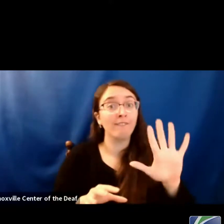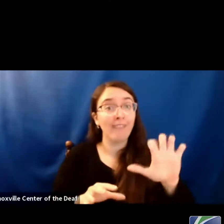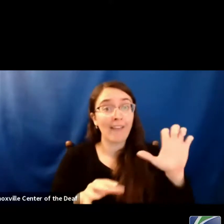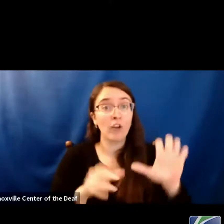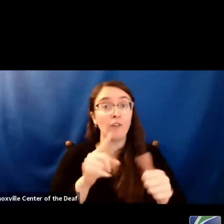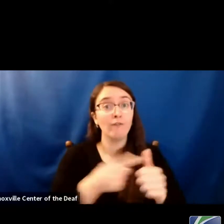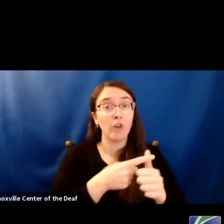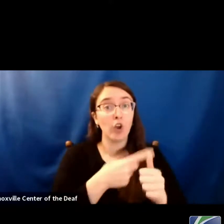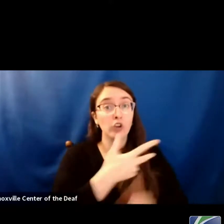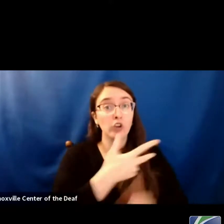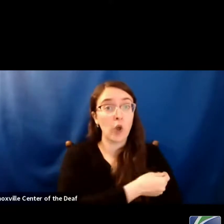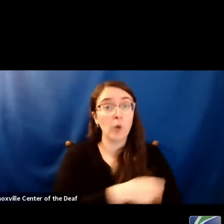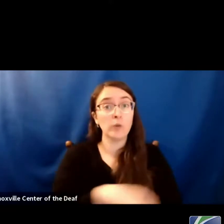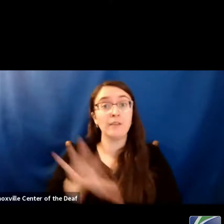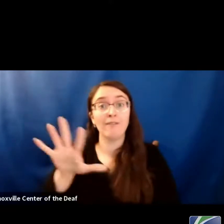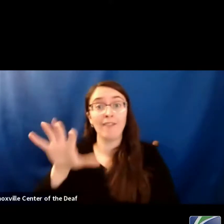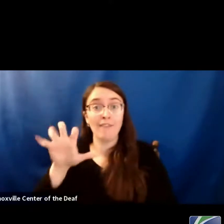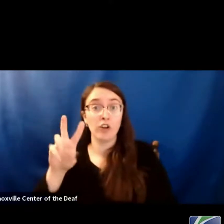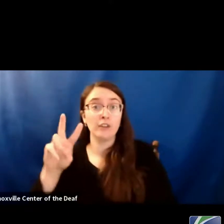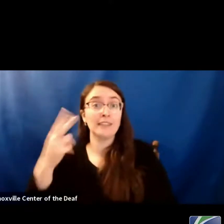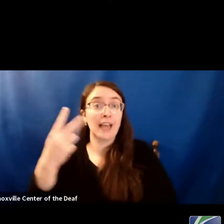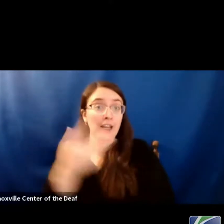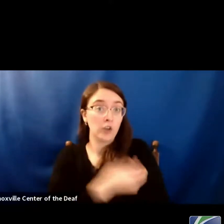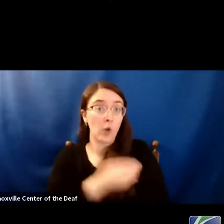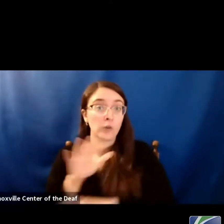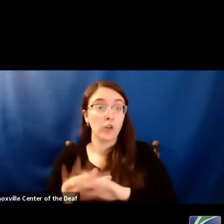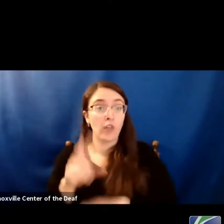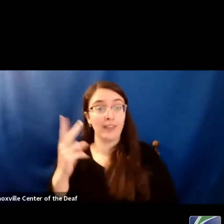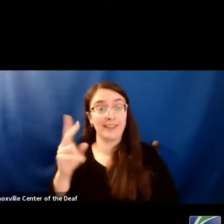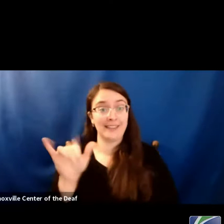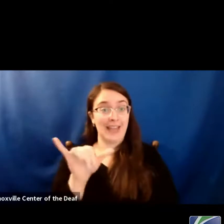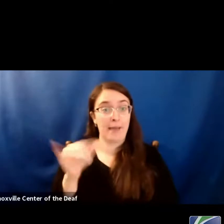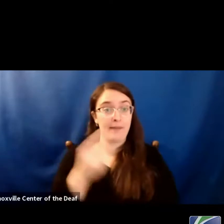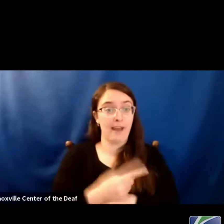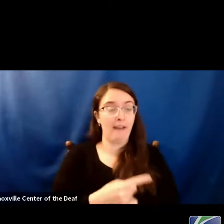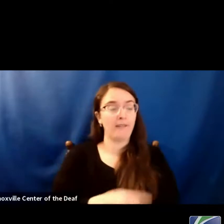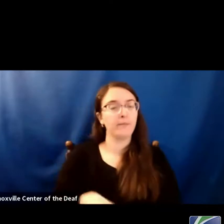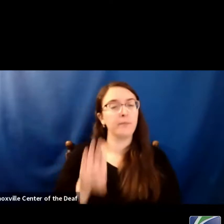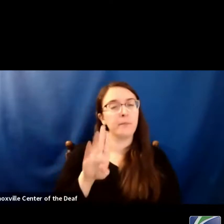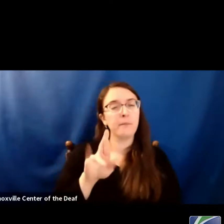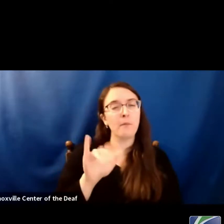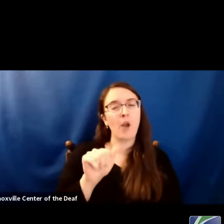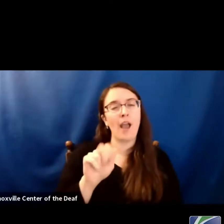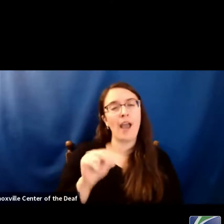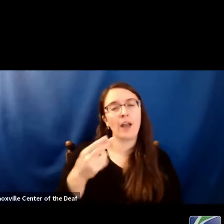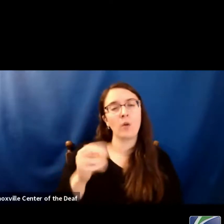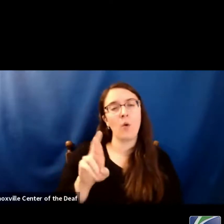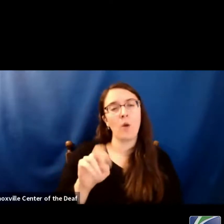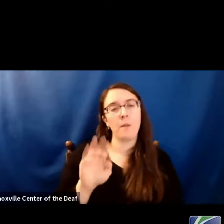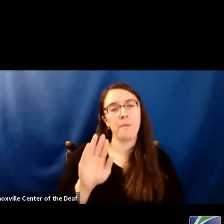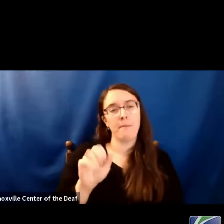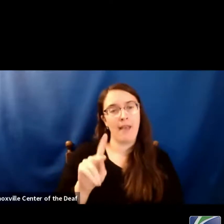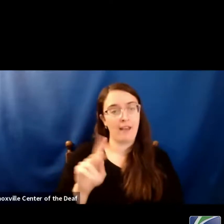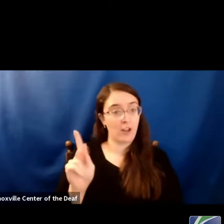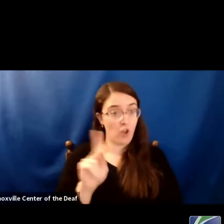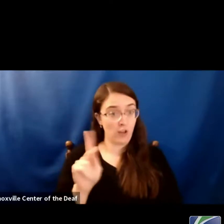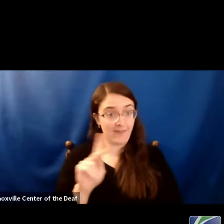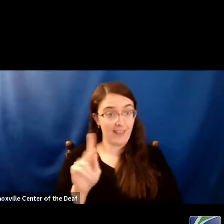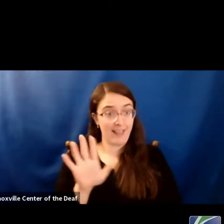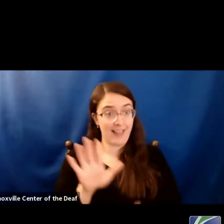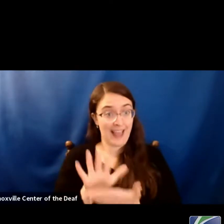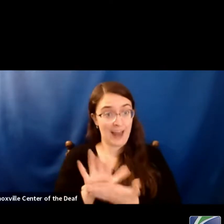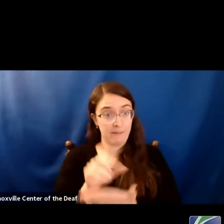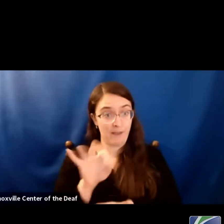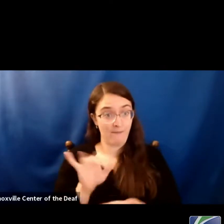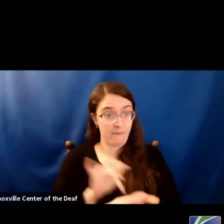appointments on the same day. All right, Brian Hornback, has the Knoxville Academy of Medicine submitted a replacement name